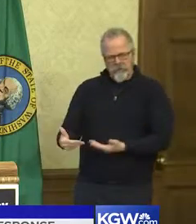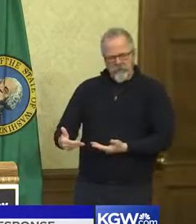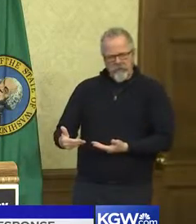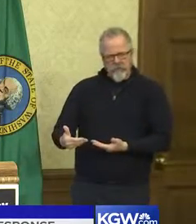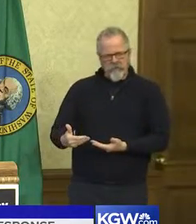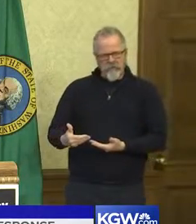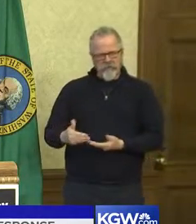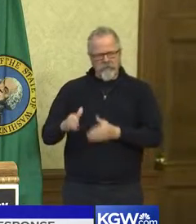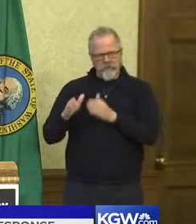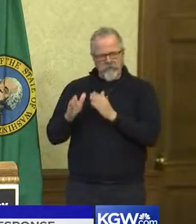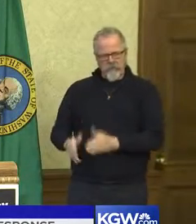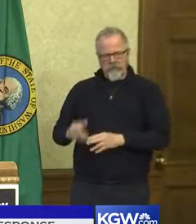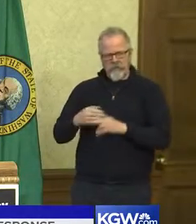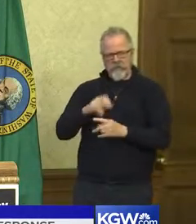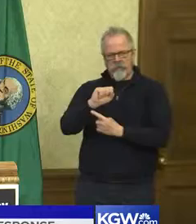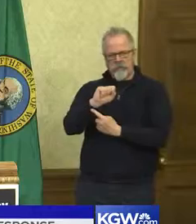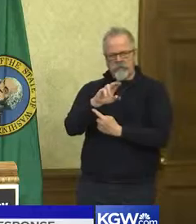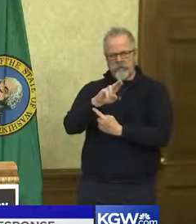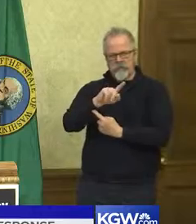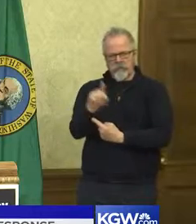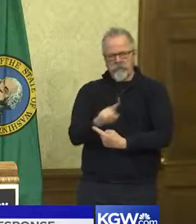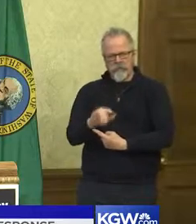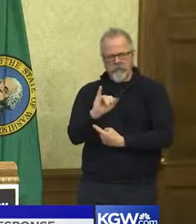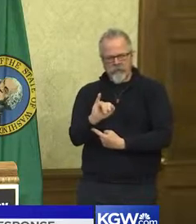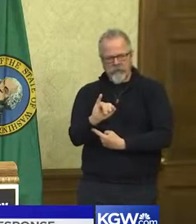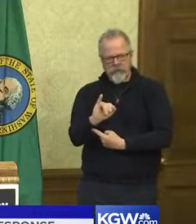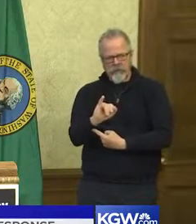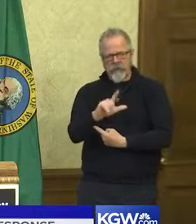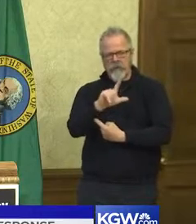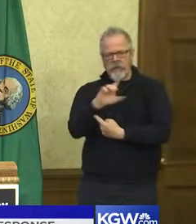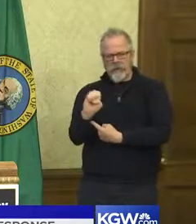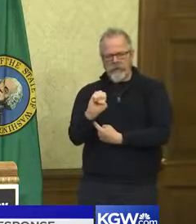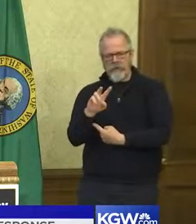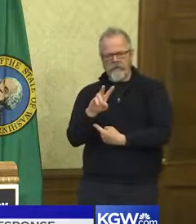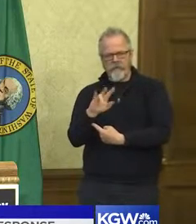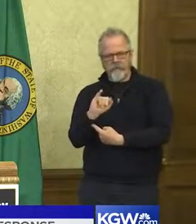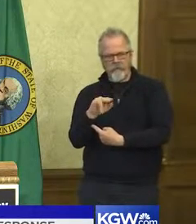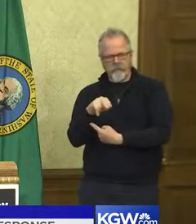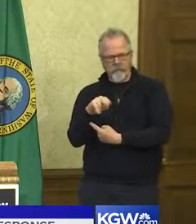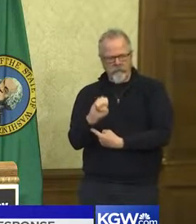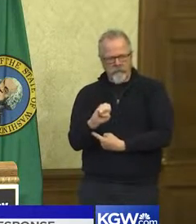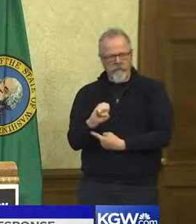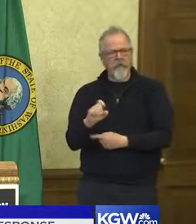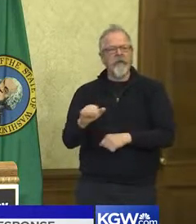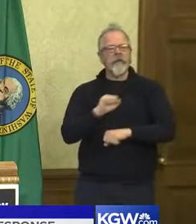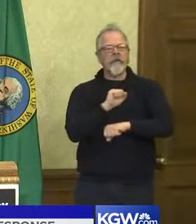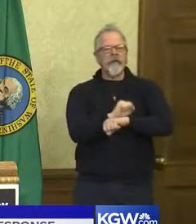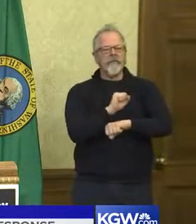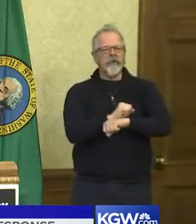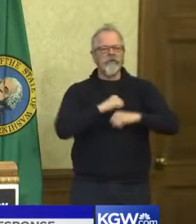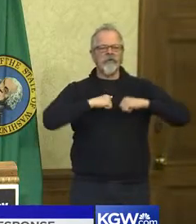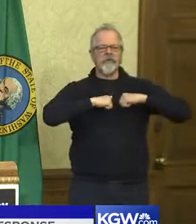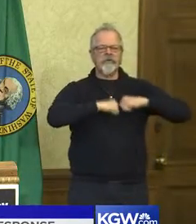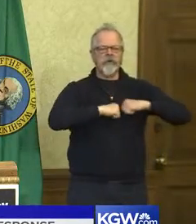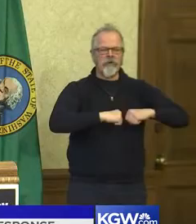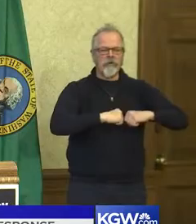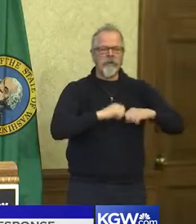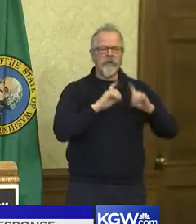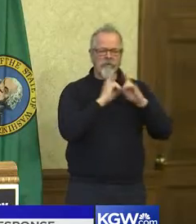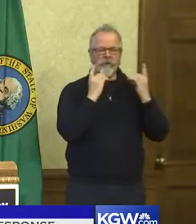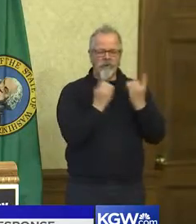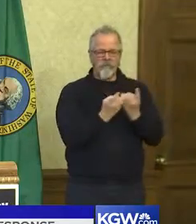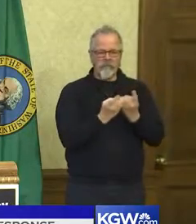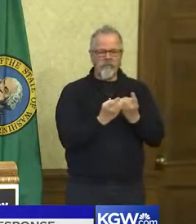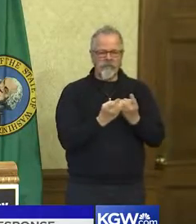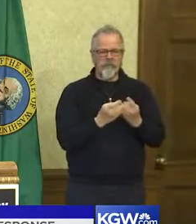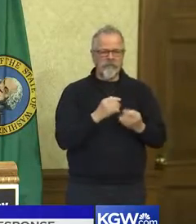to accelerate getting these dollars to hard-pressed Washingtonians. And I'm glad that she has been so creative.